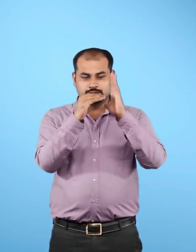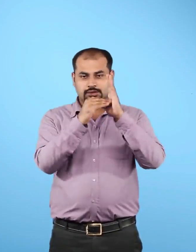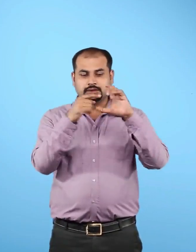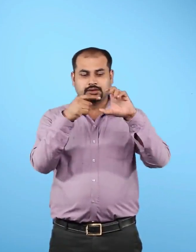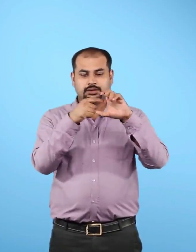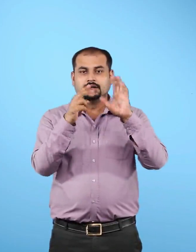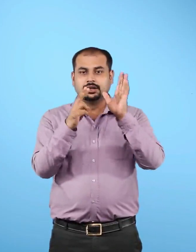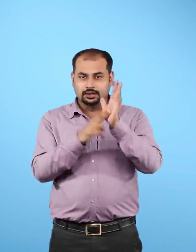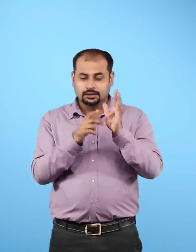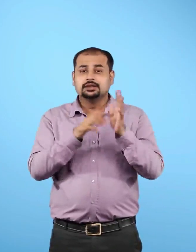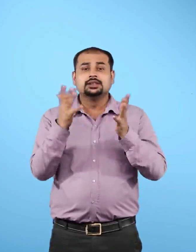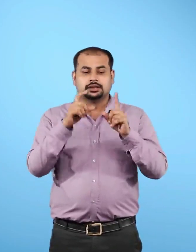60